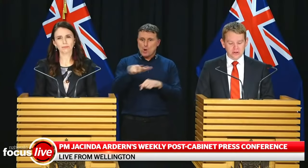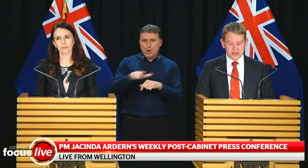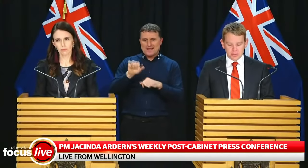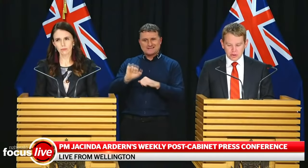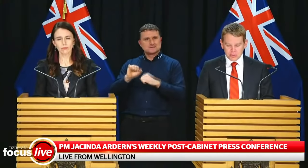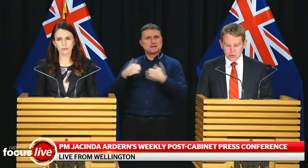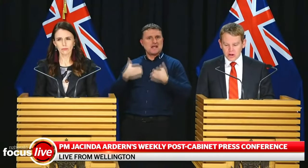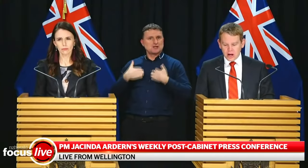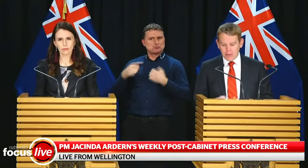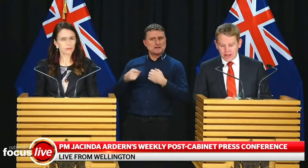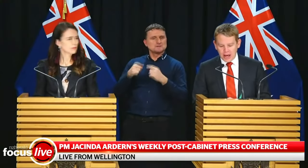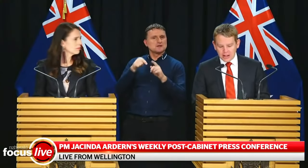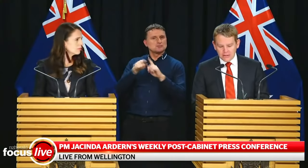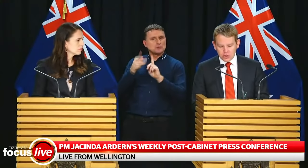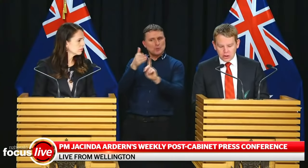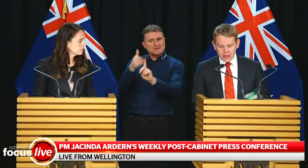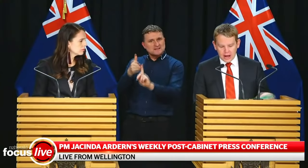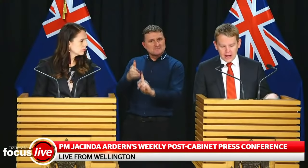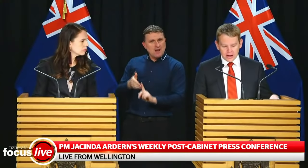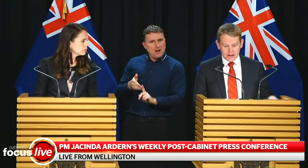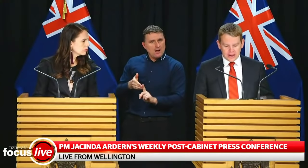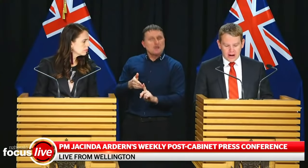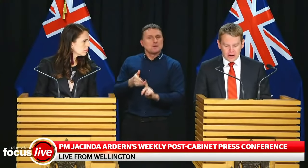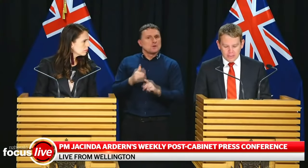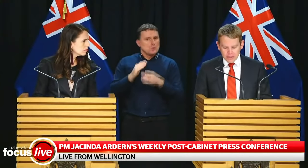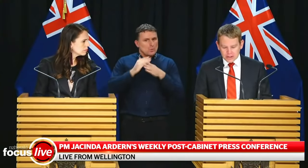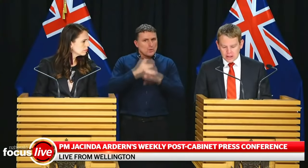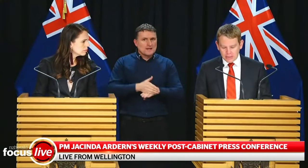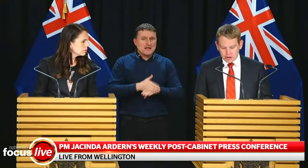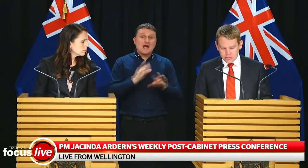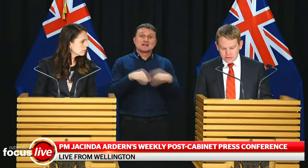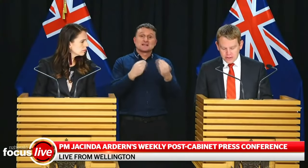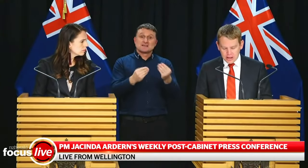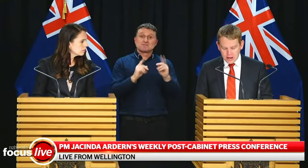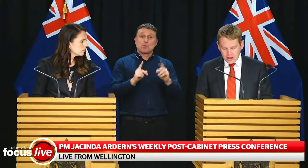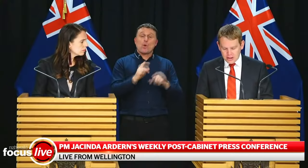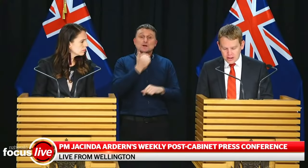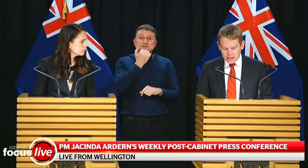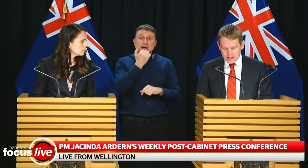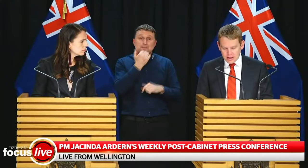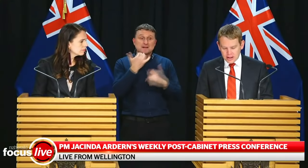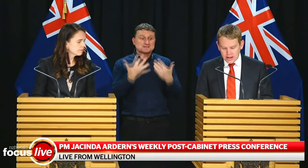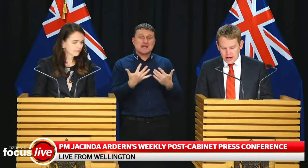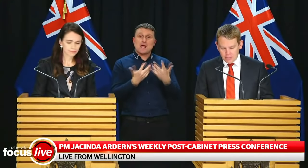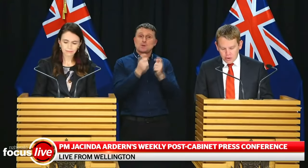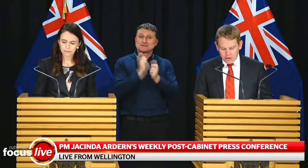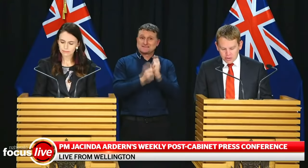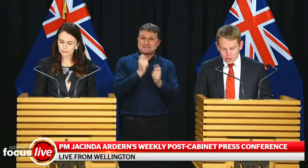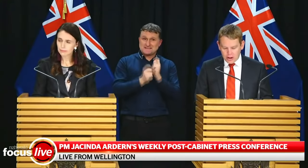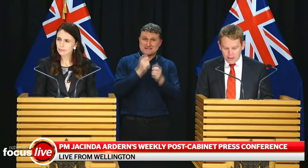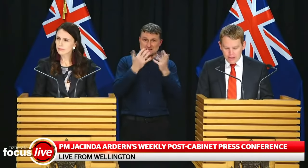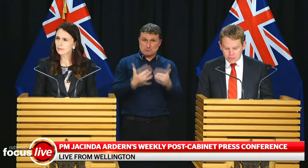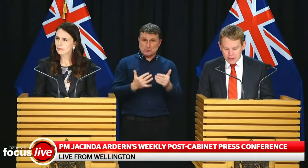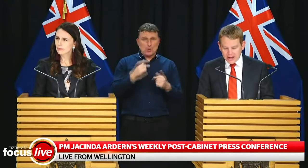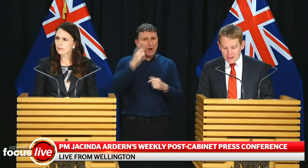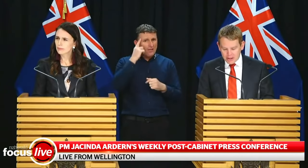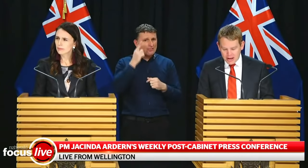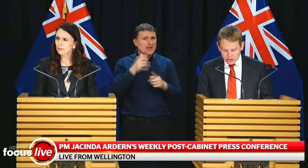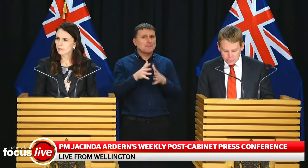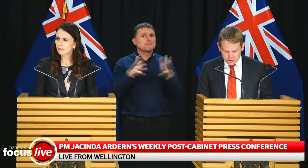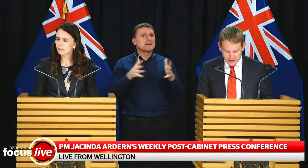locations of interest as possible. I can give you the current numbers in terms of the testing. We're up to a much